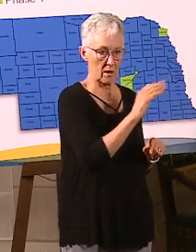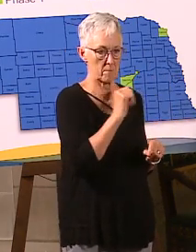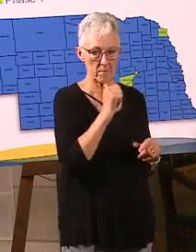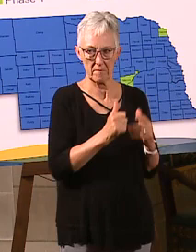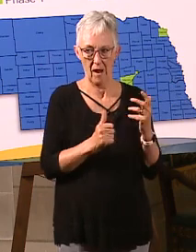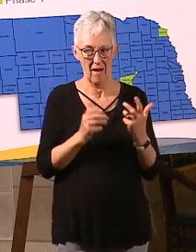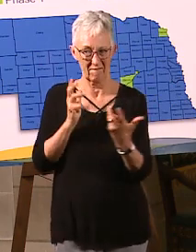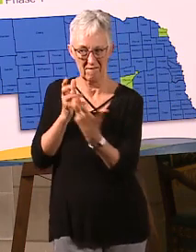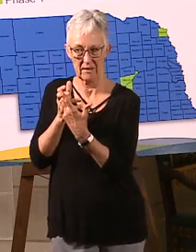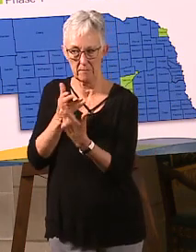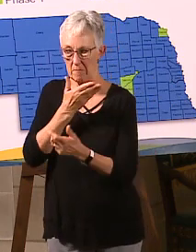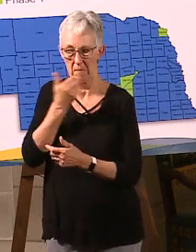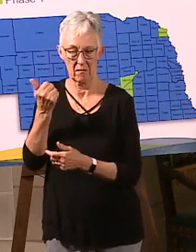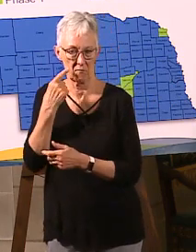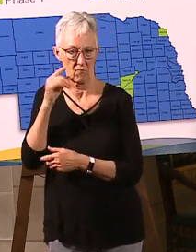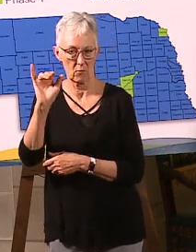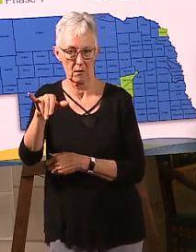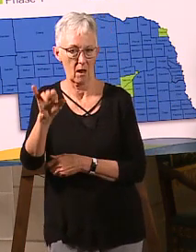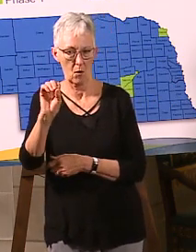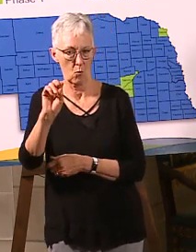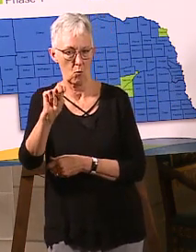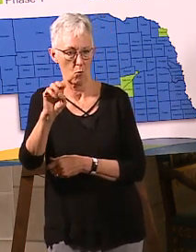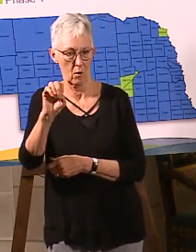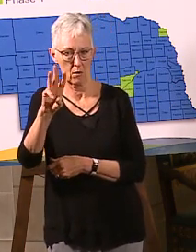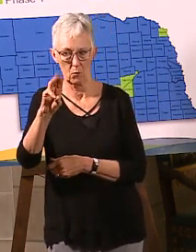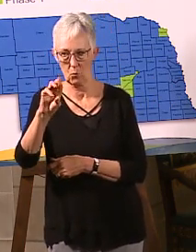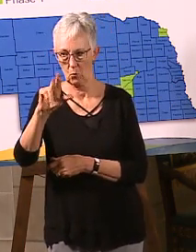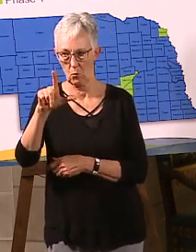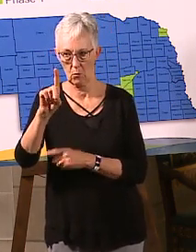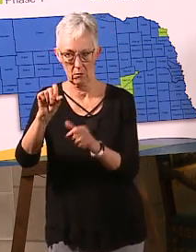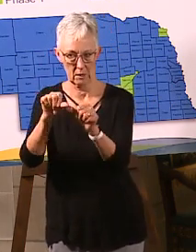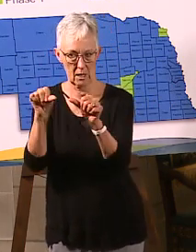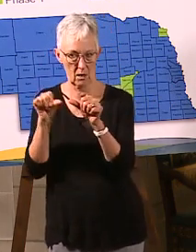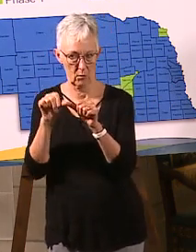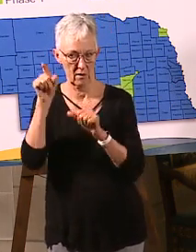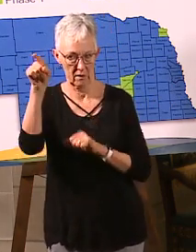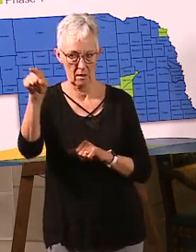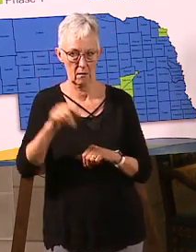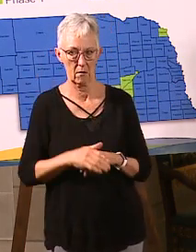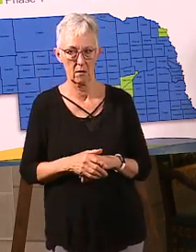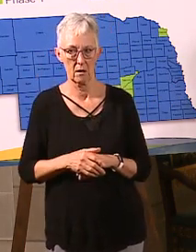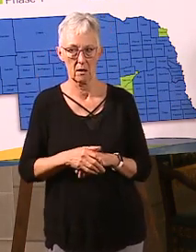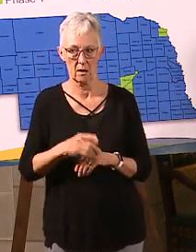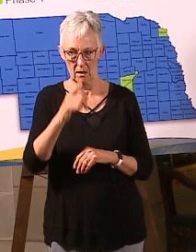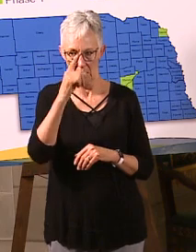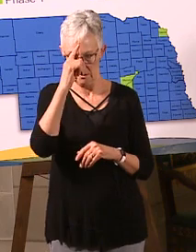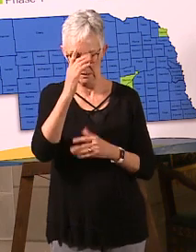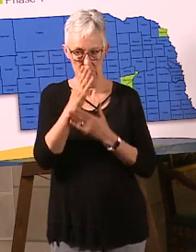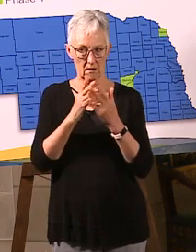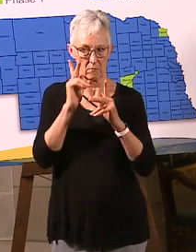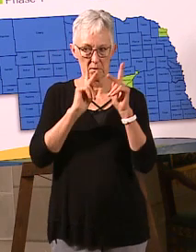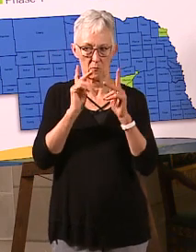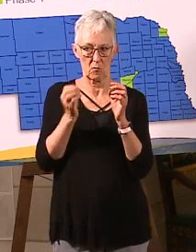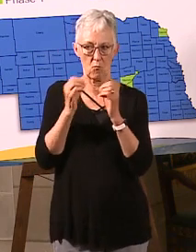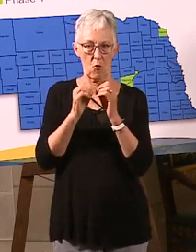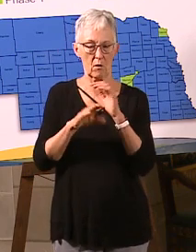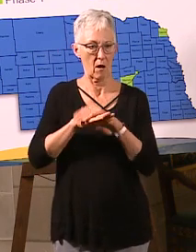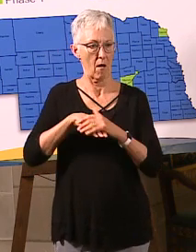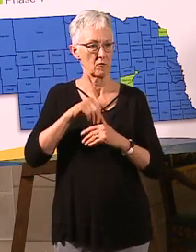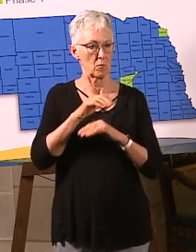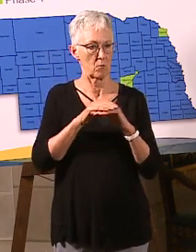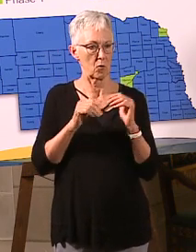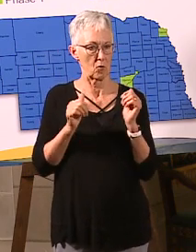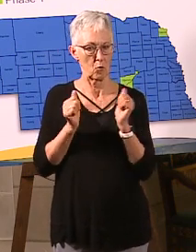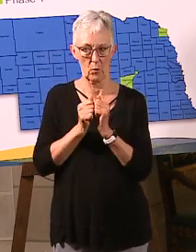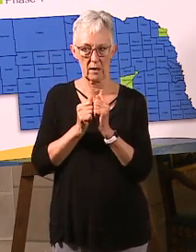variety of ways for people to get tested. Some people are going to feel more comfortable doing it the way we do it at One World versus doing the testnebraska.com. Now,